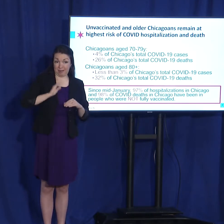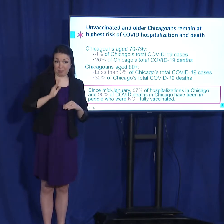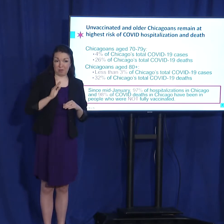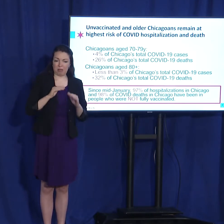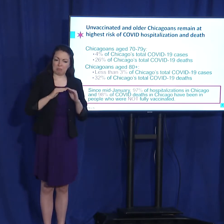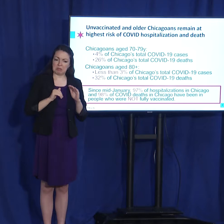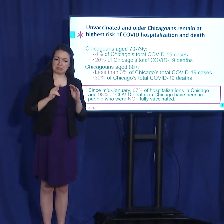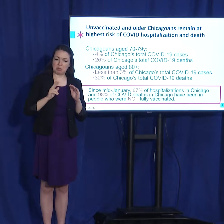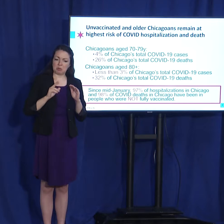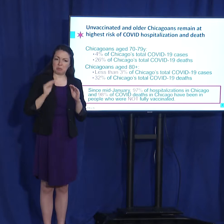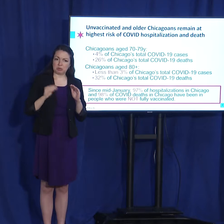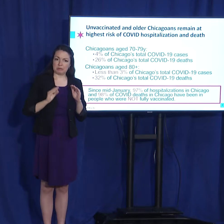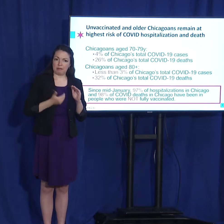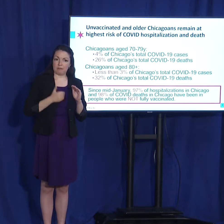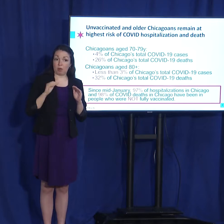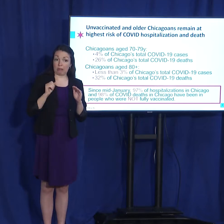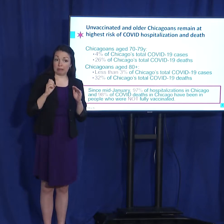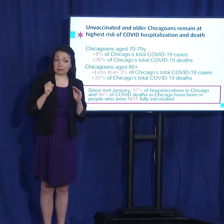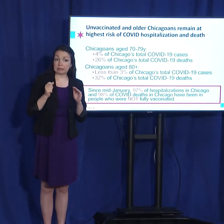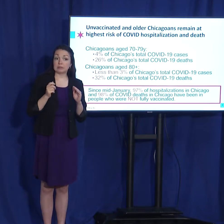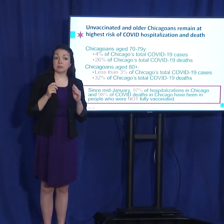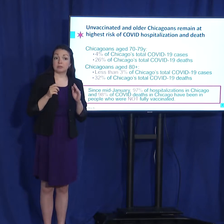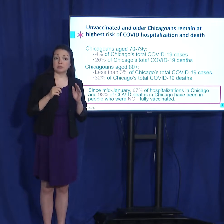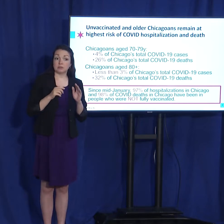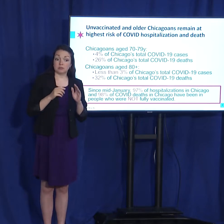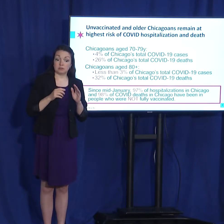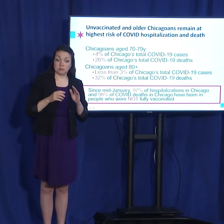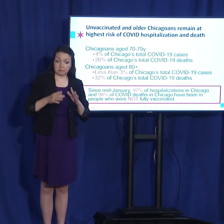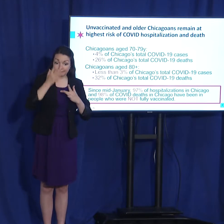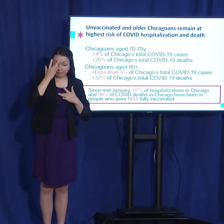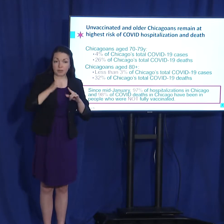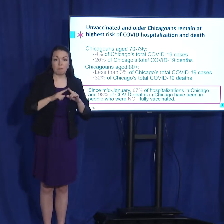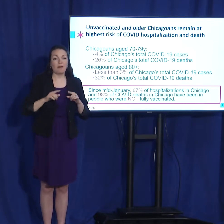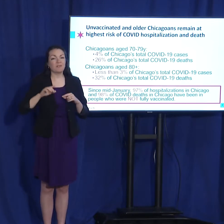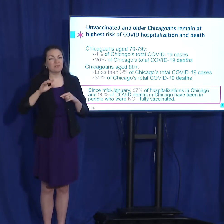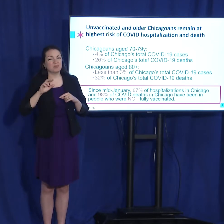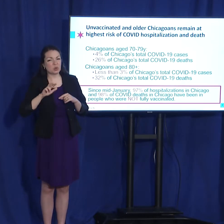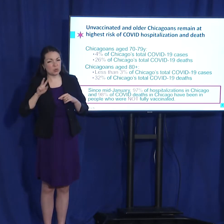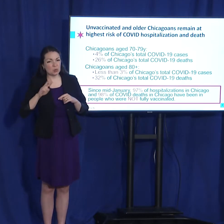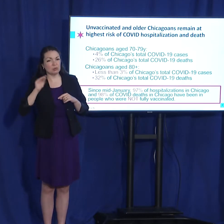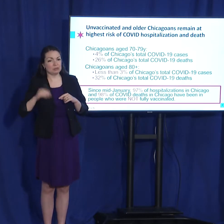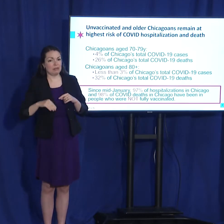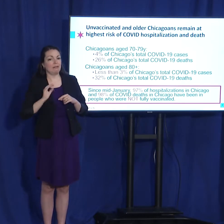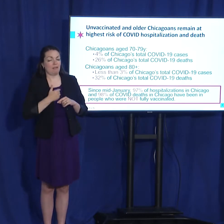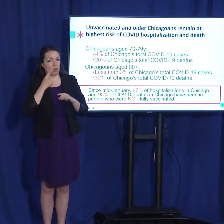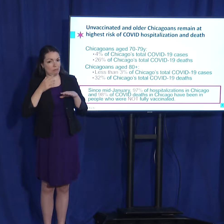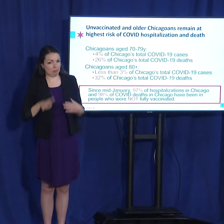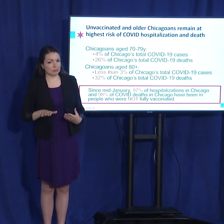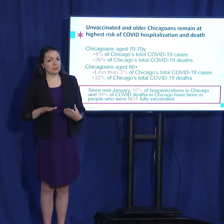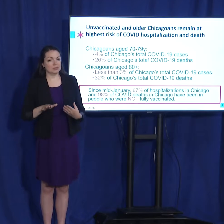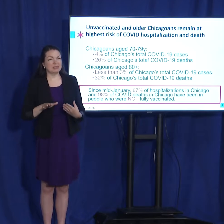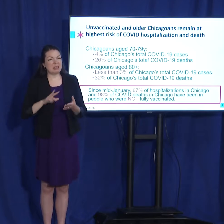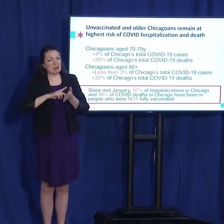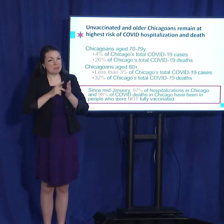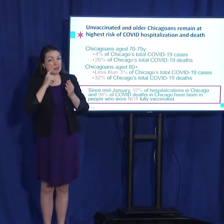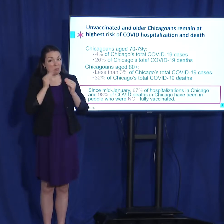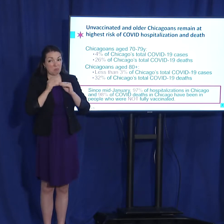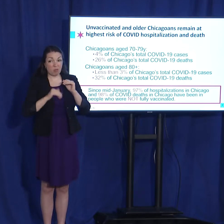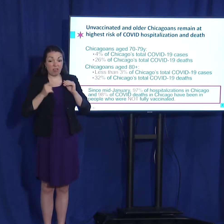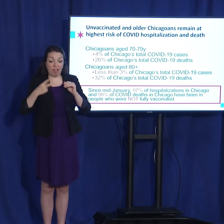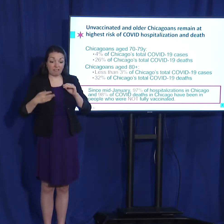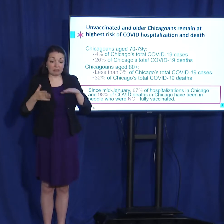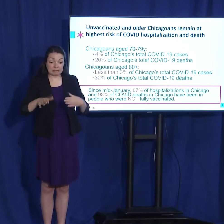than 3% of our cases, but 32% of our deaths. So more than half of the deaths in Chicago have been,